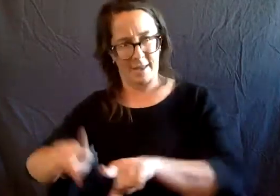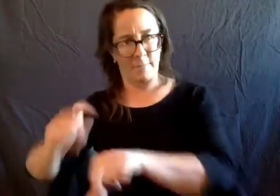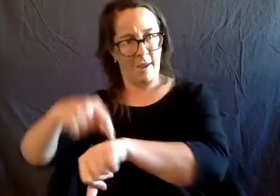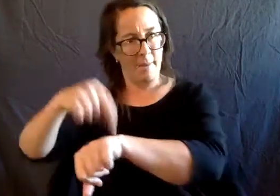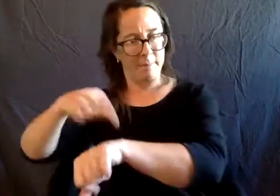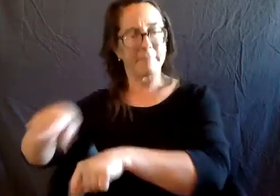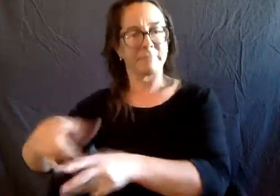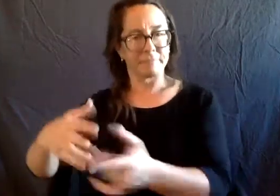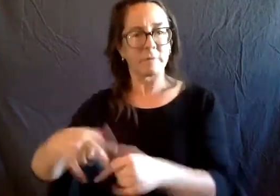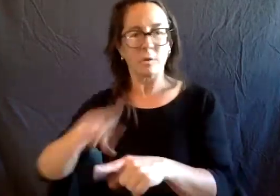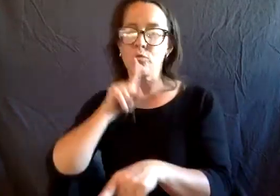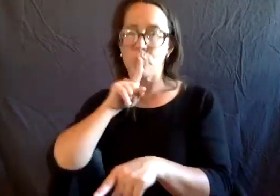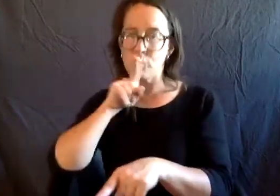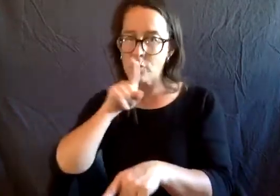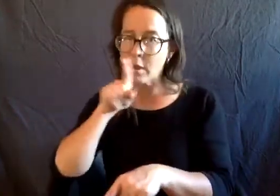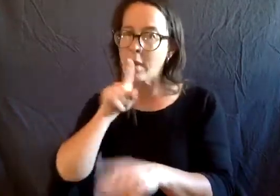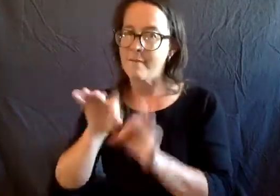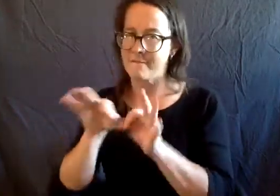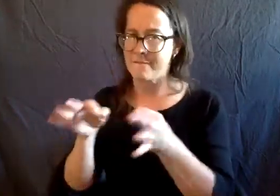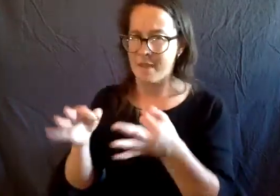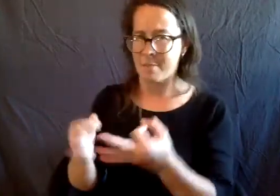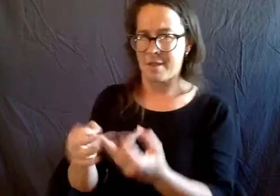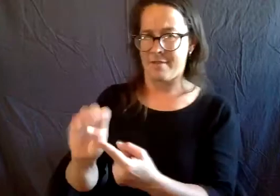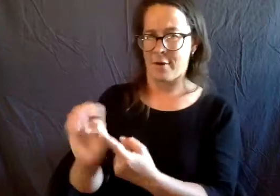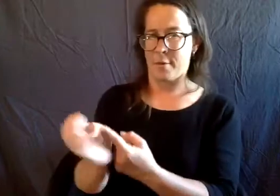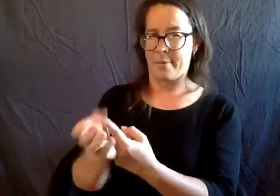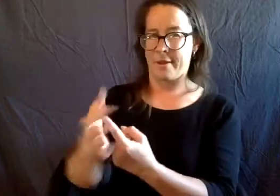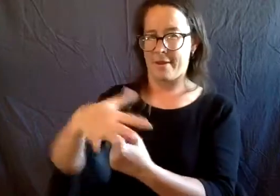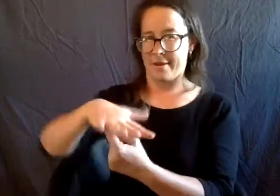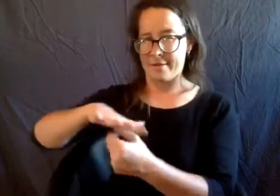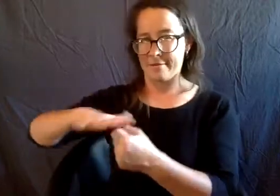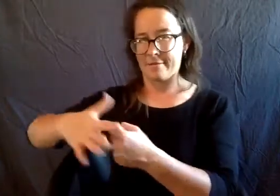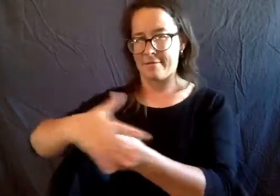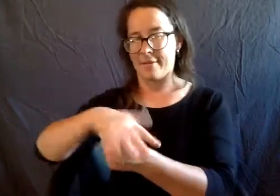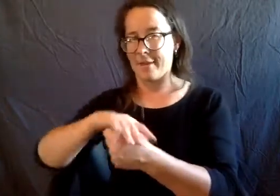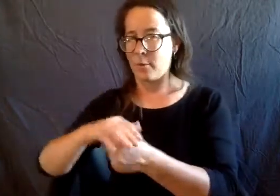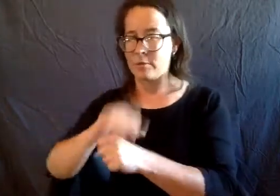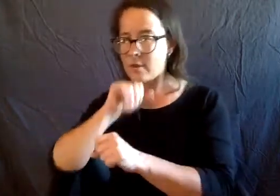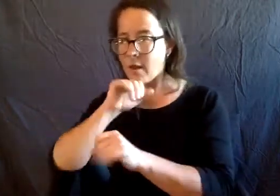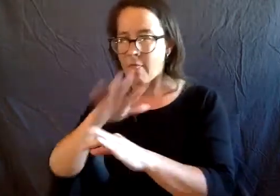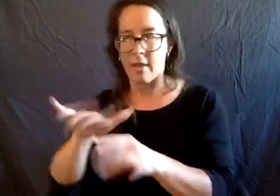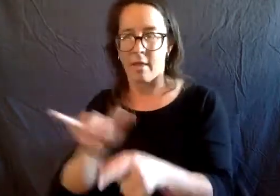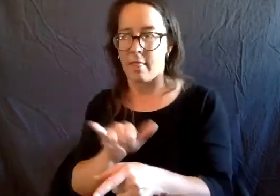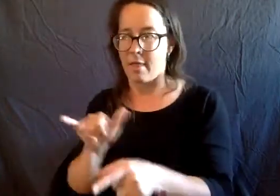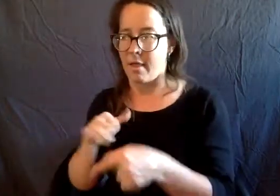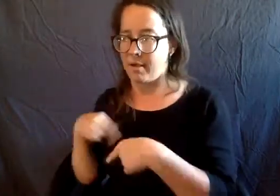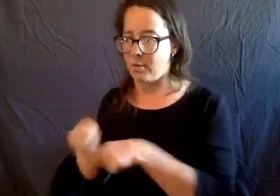So it's truly a family environment, and it was unlike anything that I grew up in. My